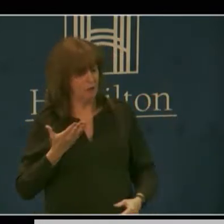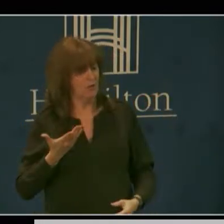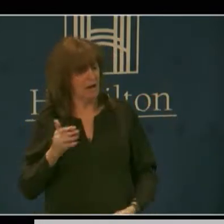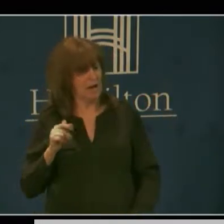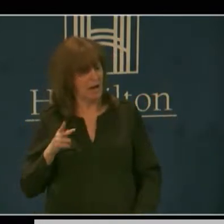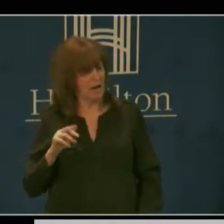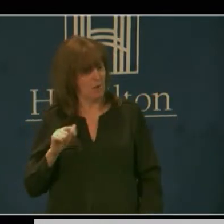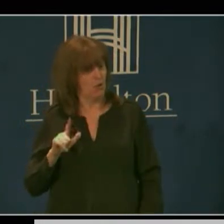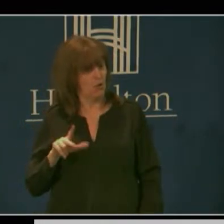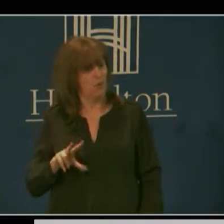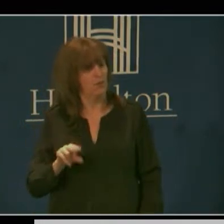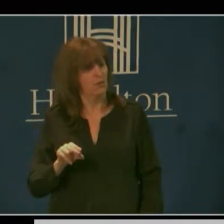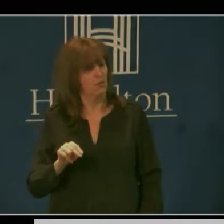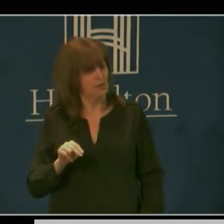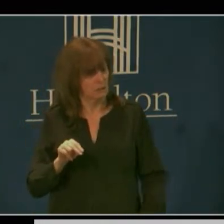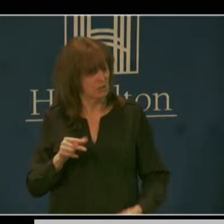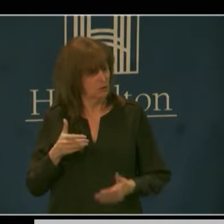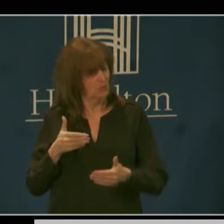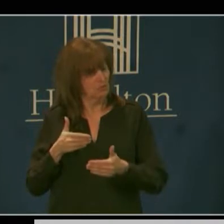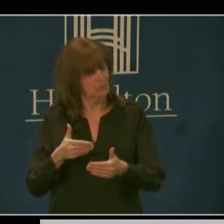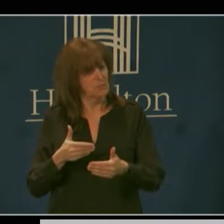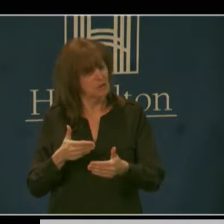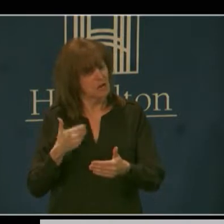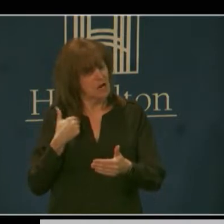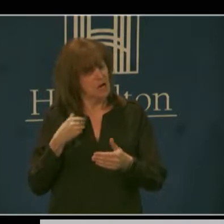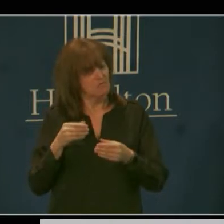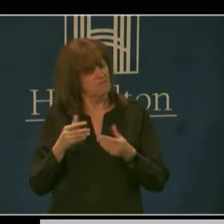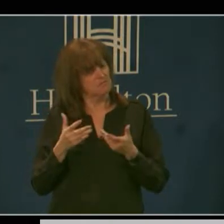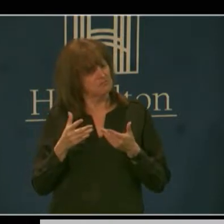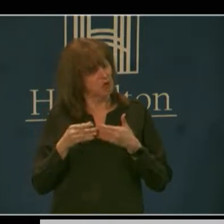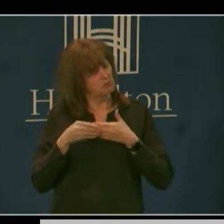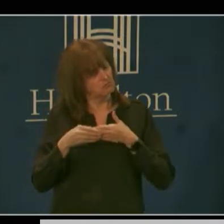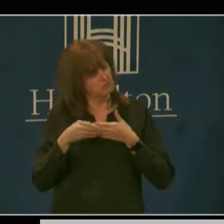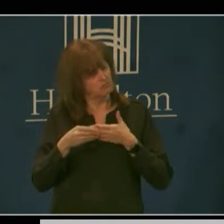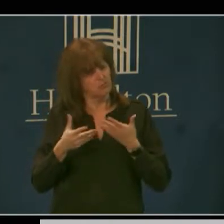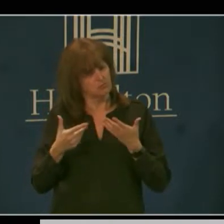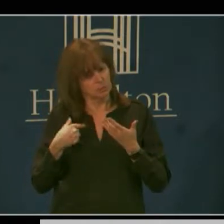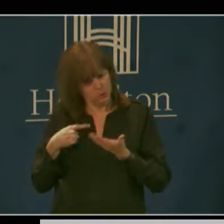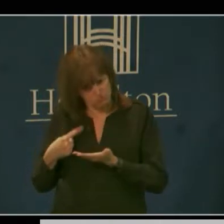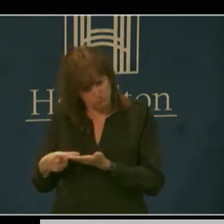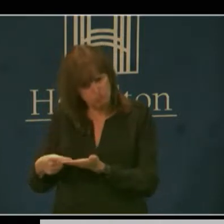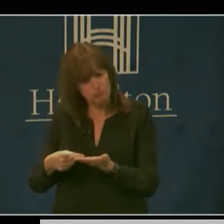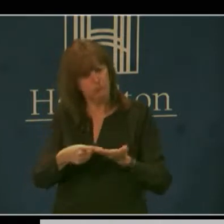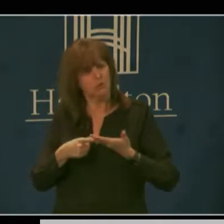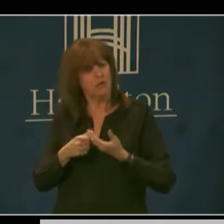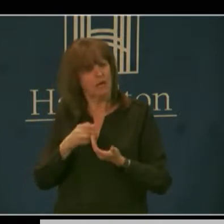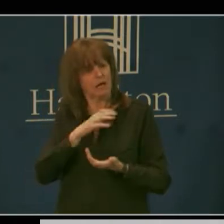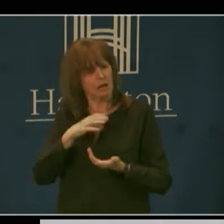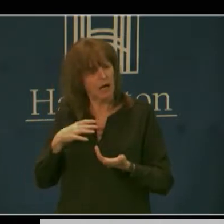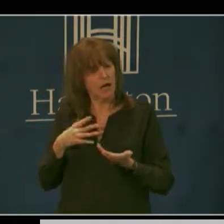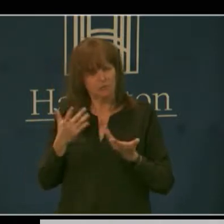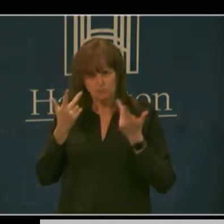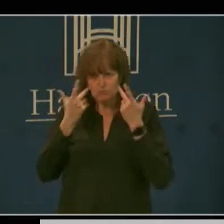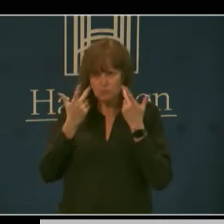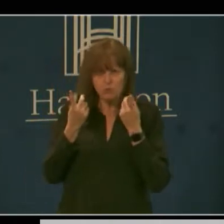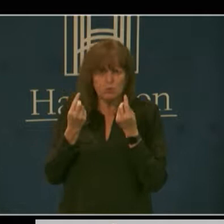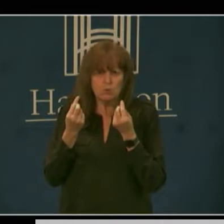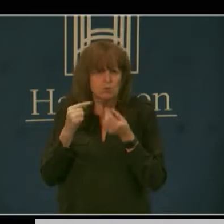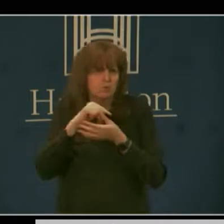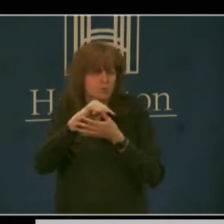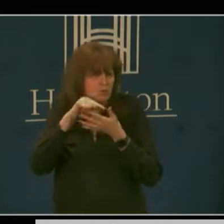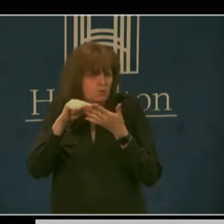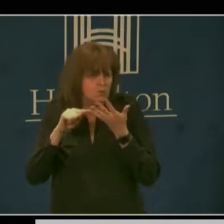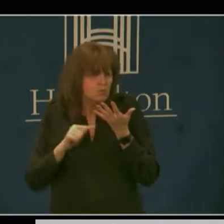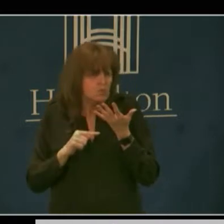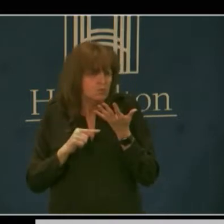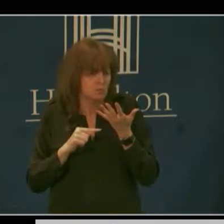we feel that we have time to bring forward to council for their consideration a number of tax relief options. And we'll be doing so, as